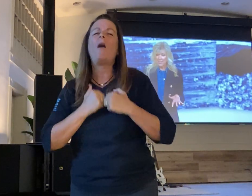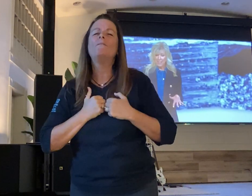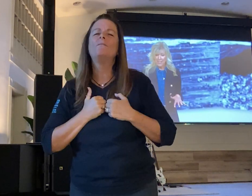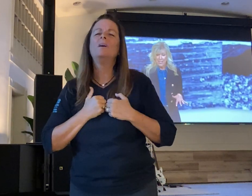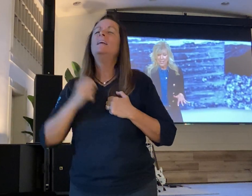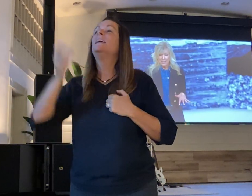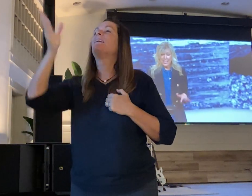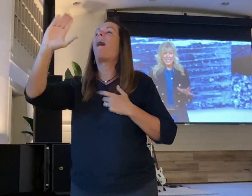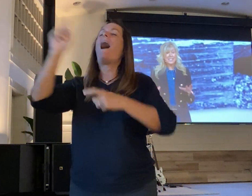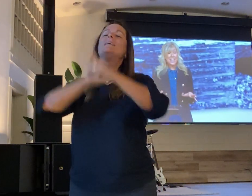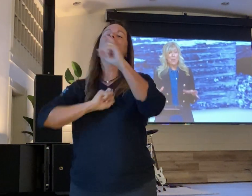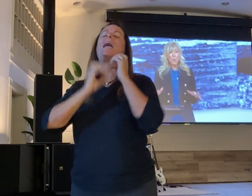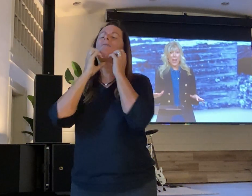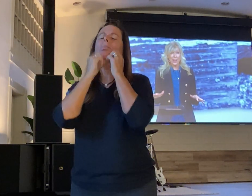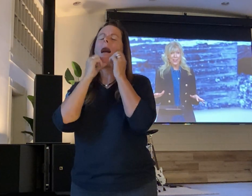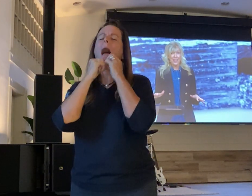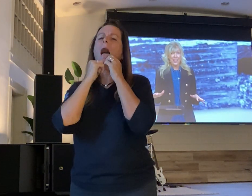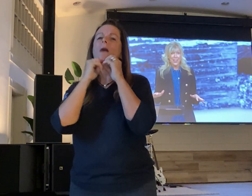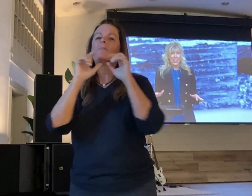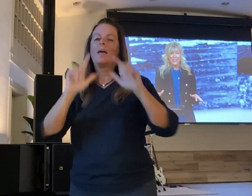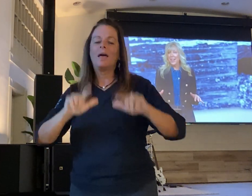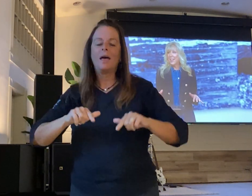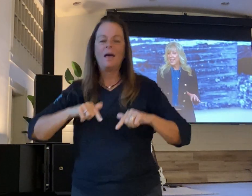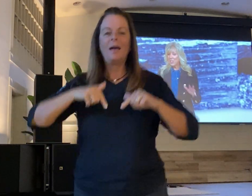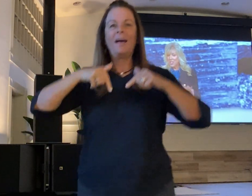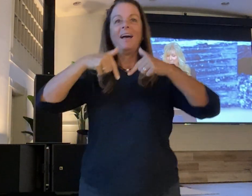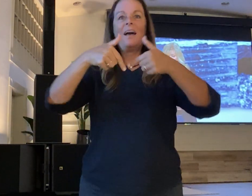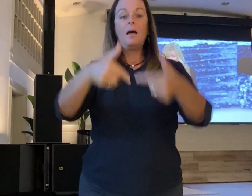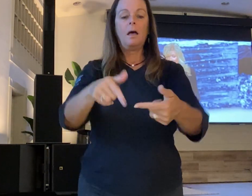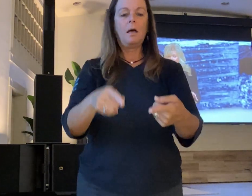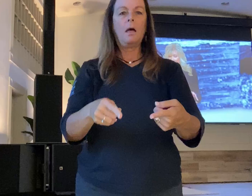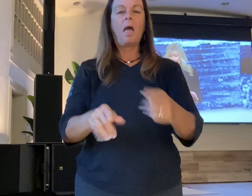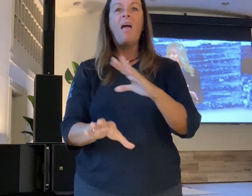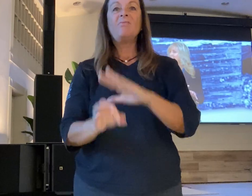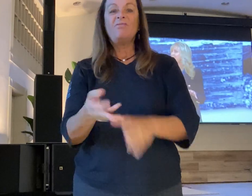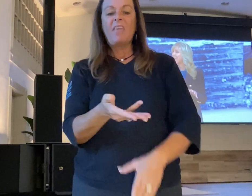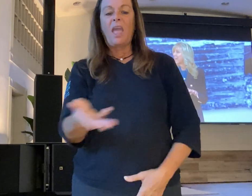diamonds. See, in the same way that